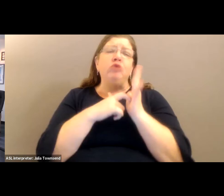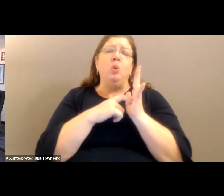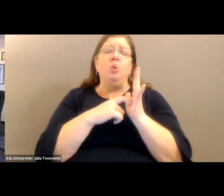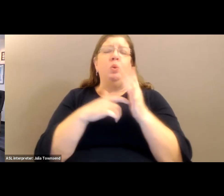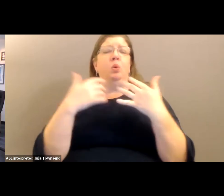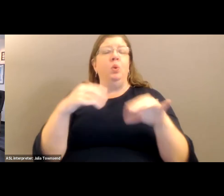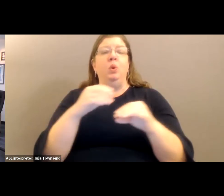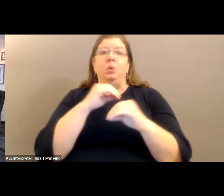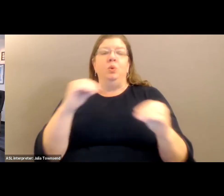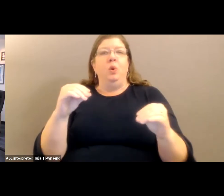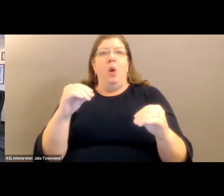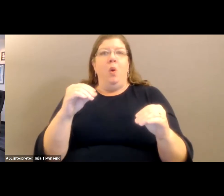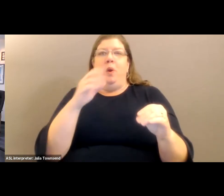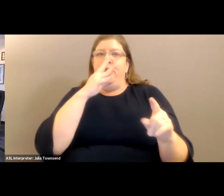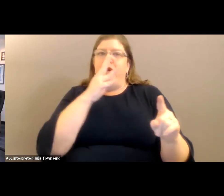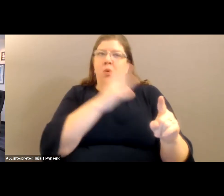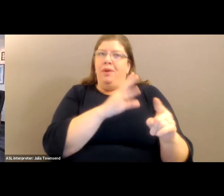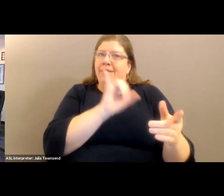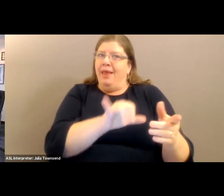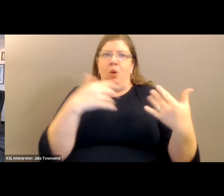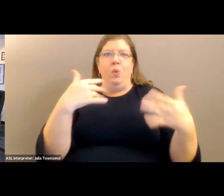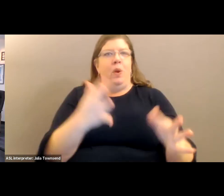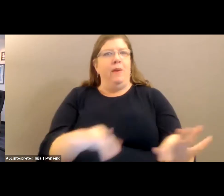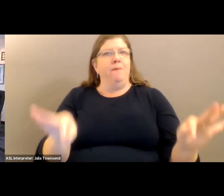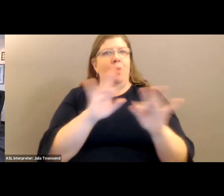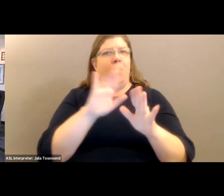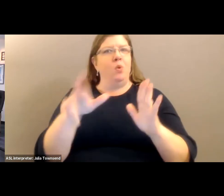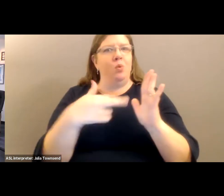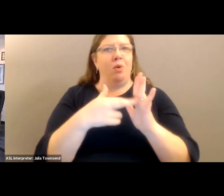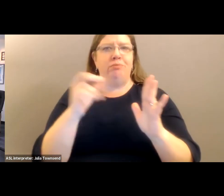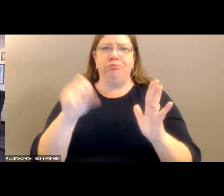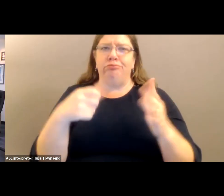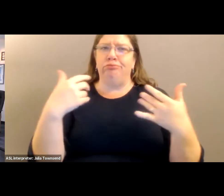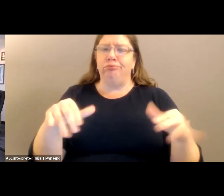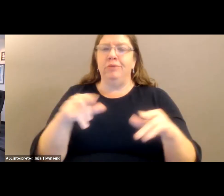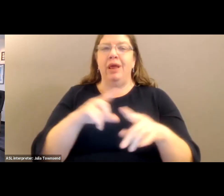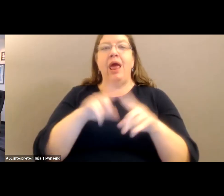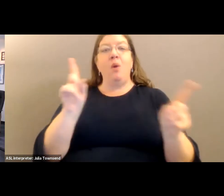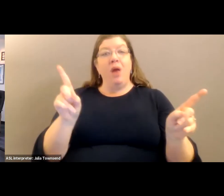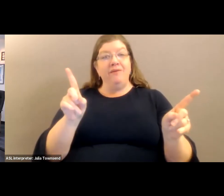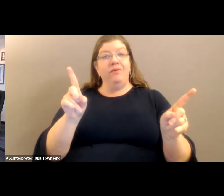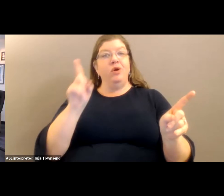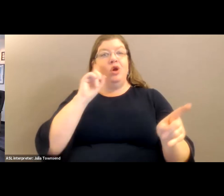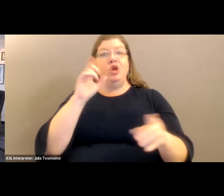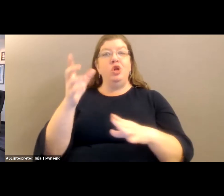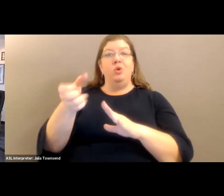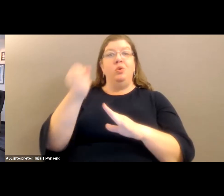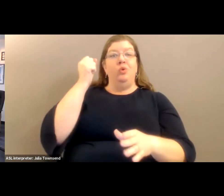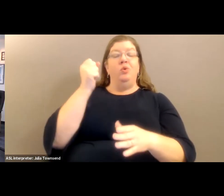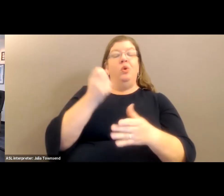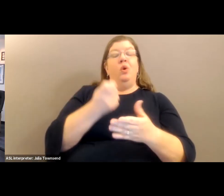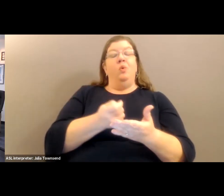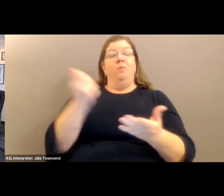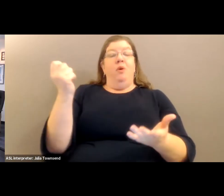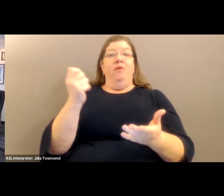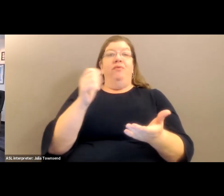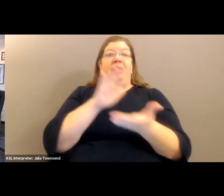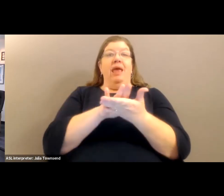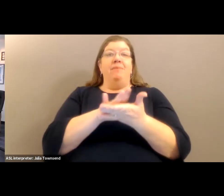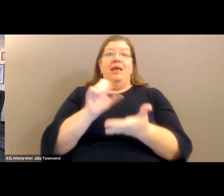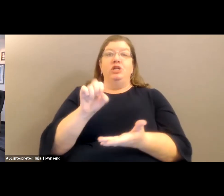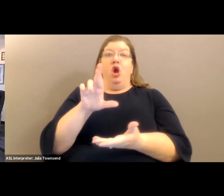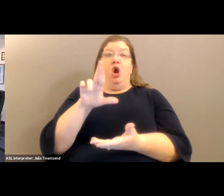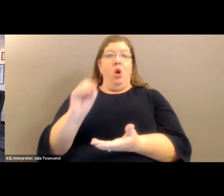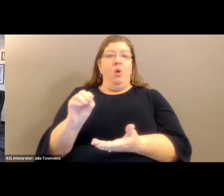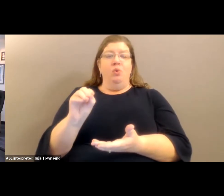denying that they play a very important role. However, what you did by removing the campus SROs was egregious. You